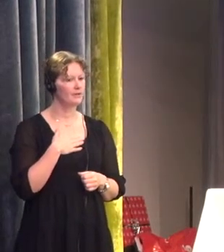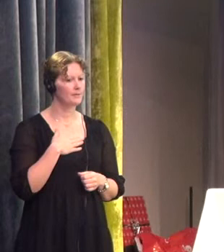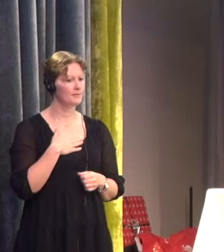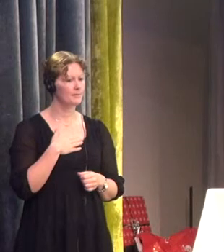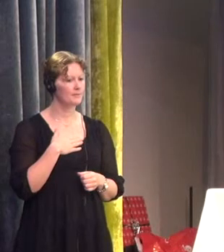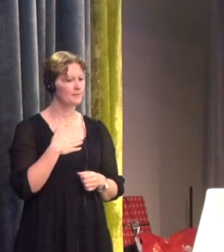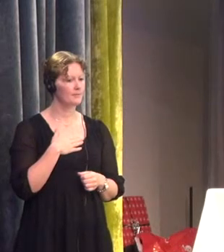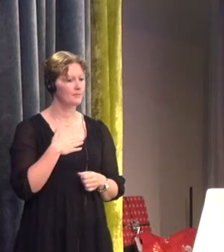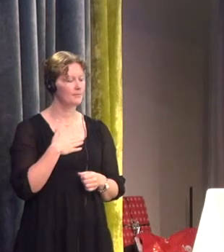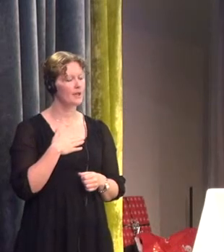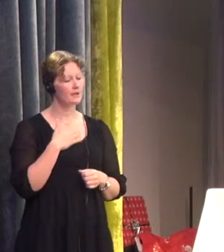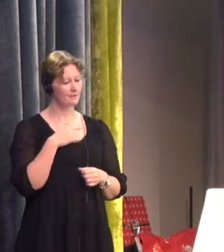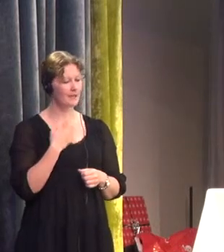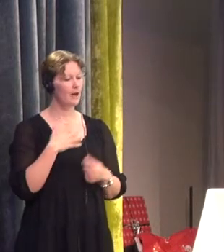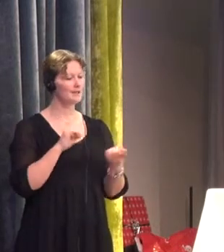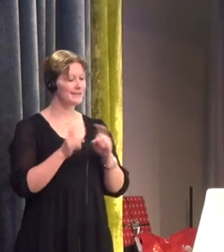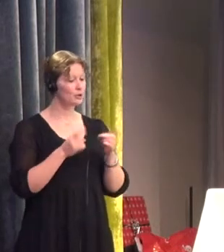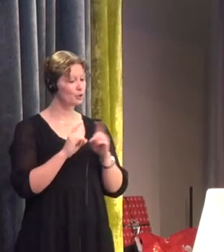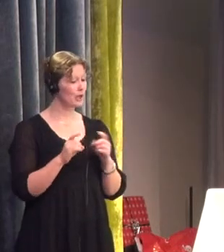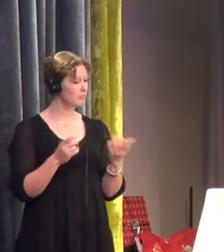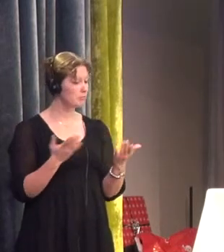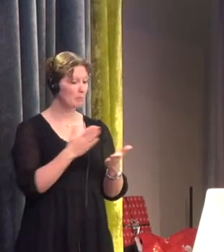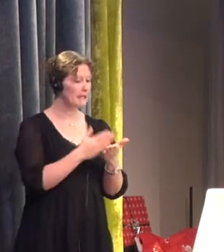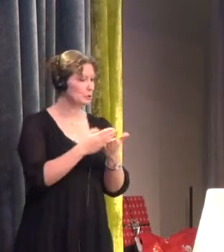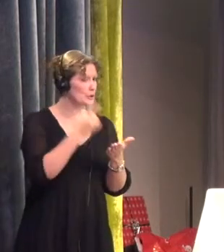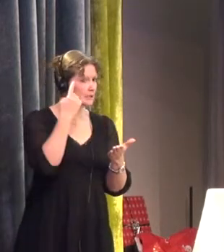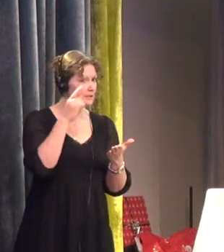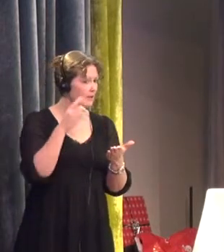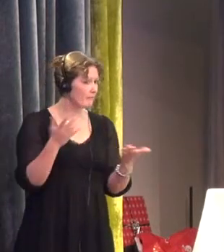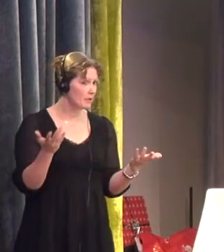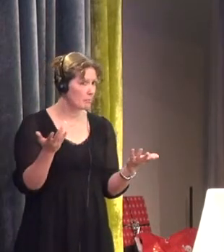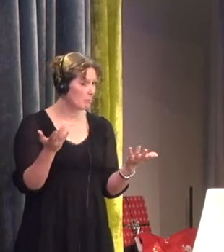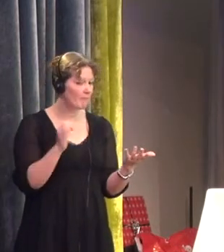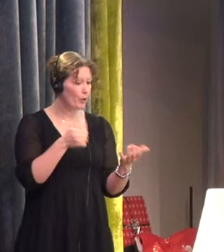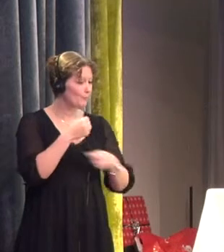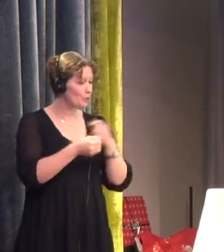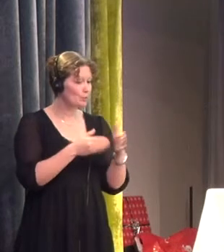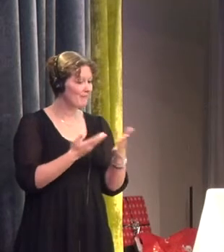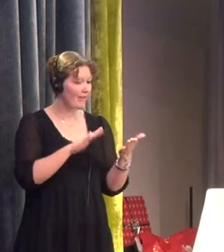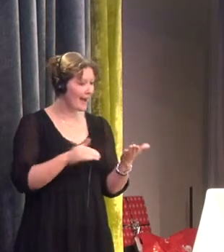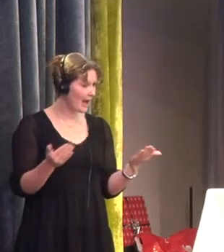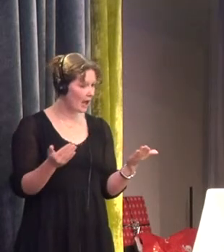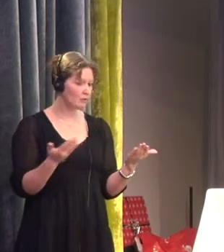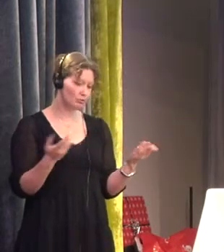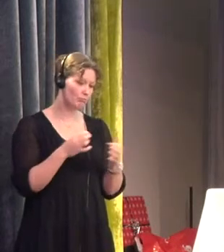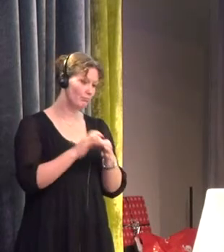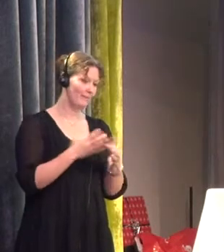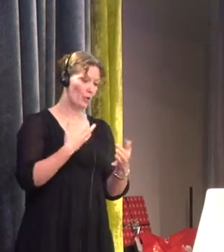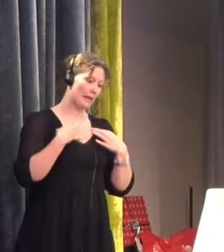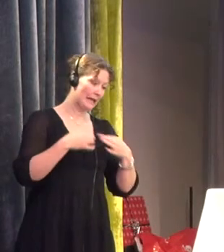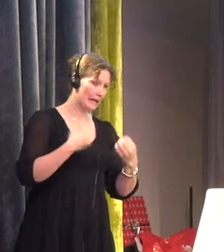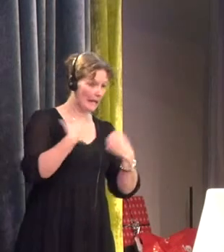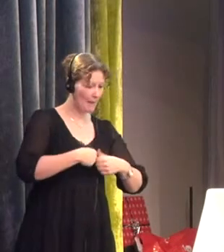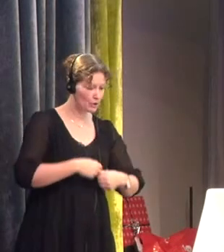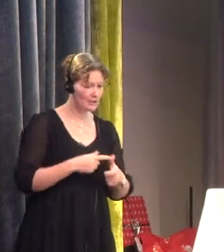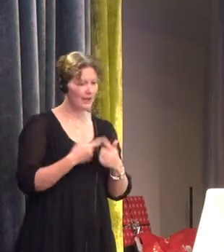ability for people with disabilities to decide on their own, for themselves, where to live, how to dress, what to eat, where to go, what